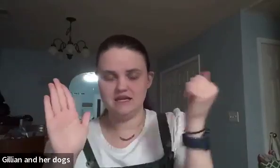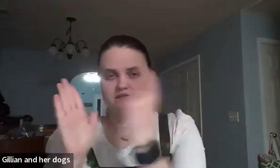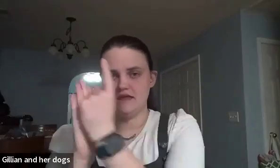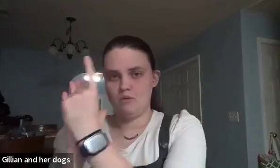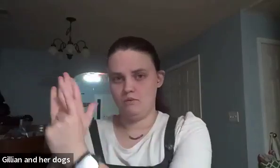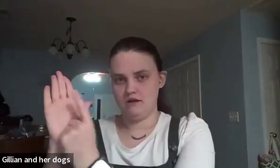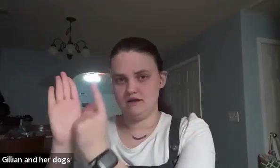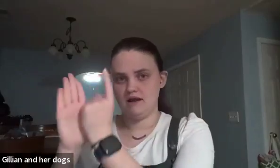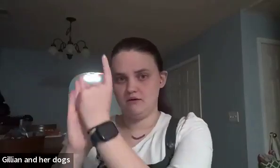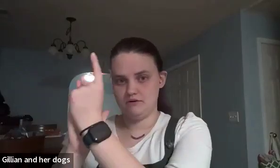10 and then that 1 hour.